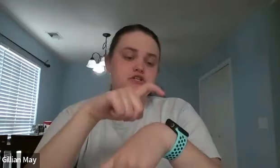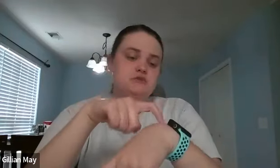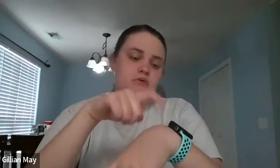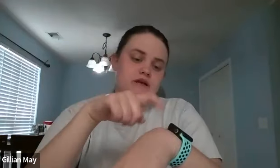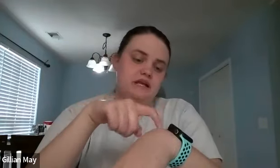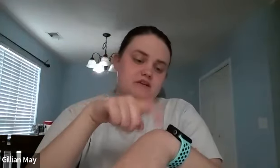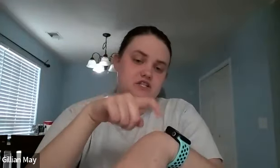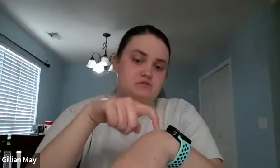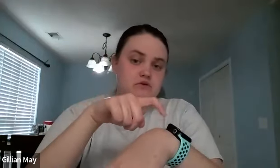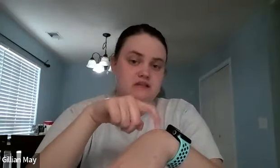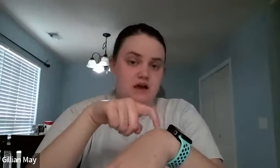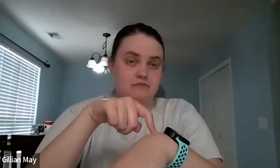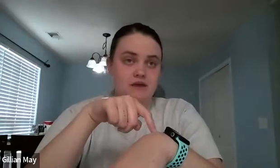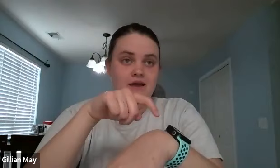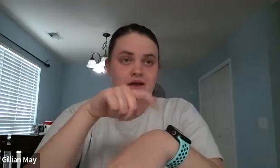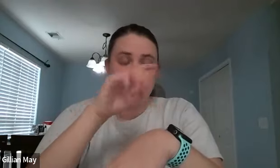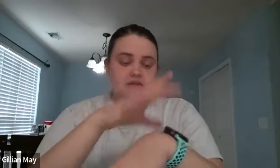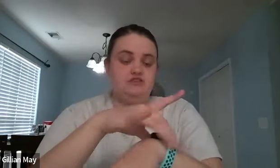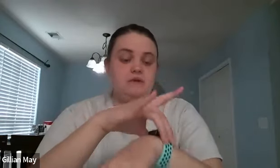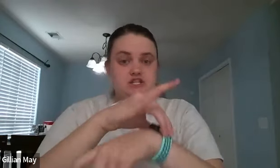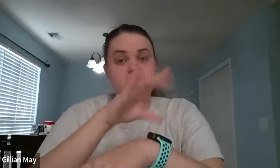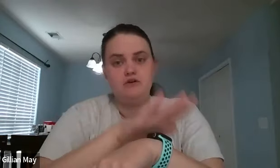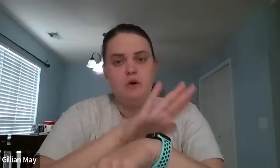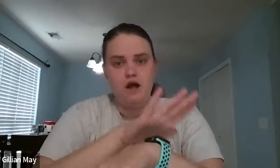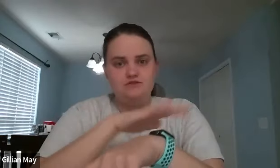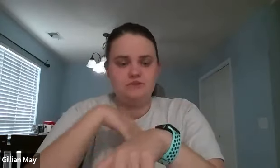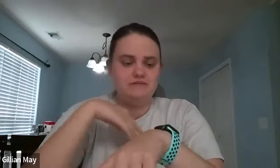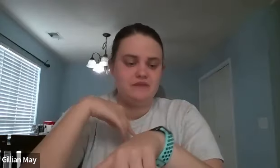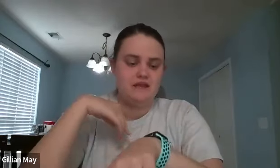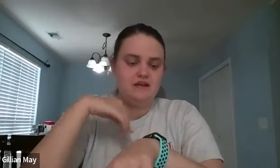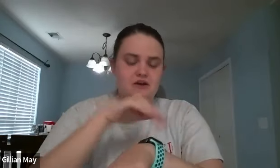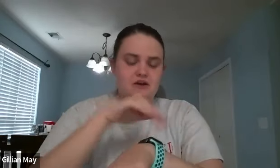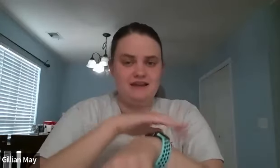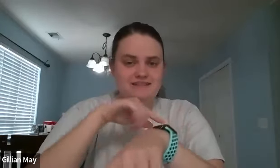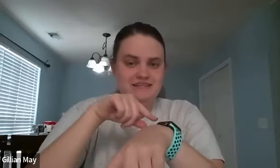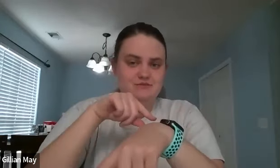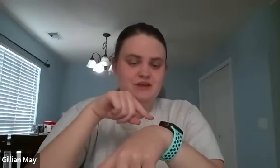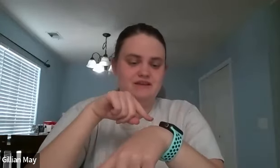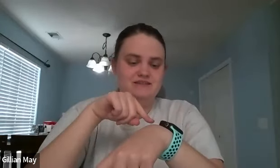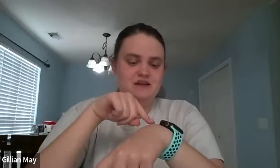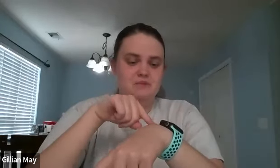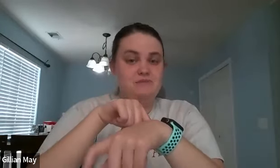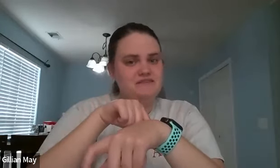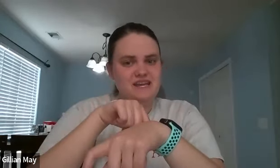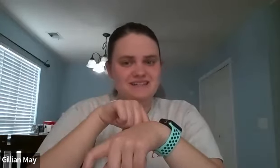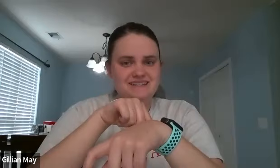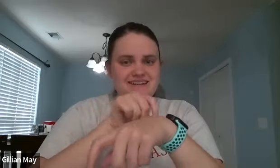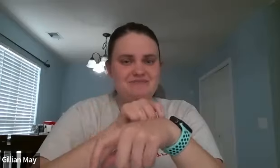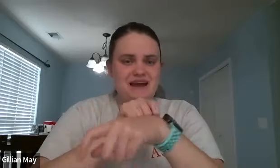as you're pointing in the general time, like direction of how a watch would be. And I know I get teased because I'm left-handed, but I